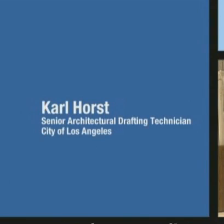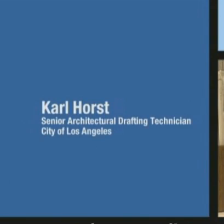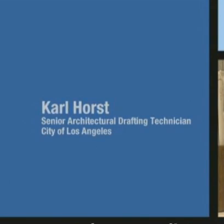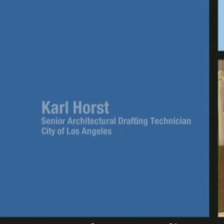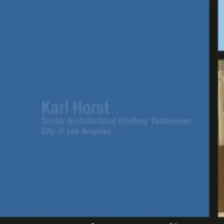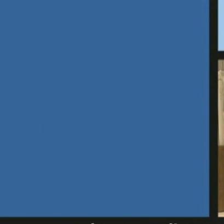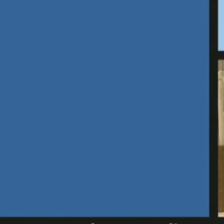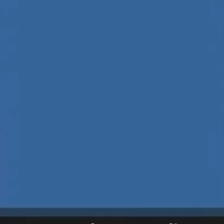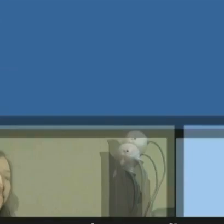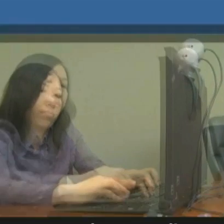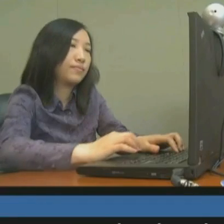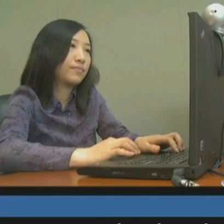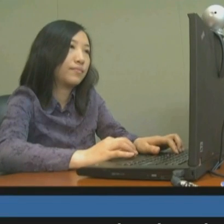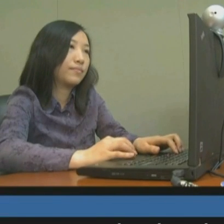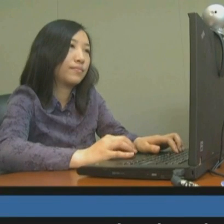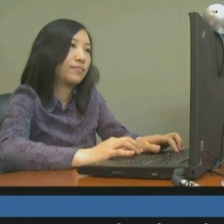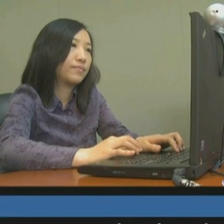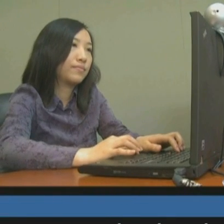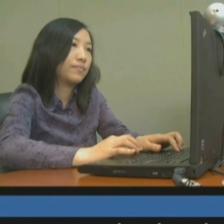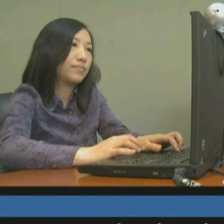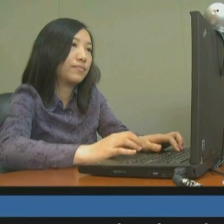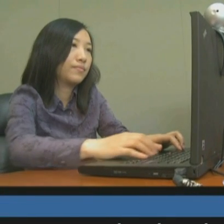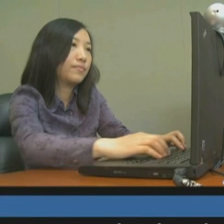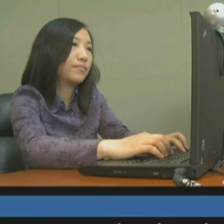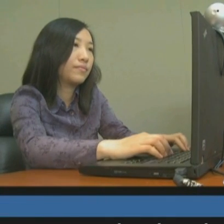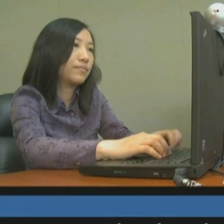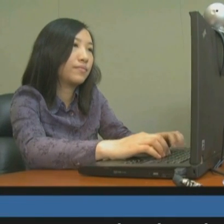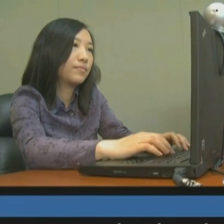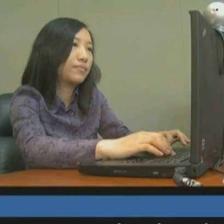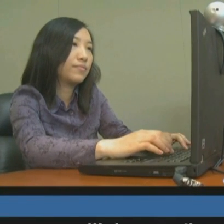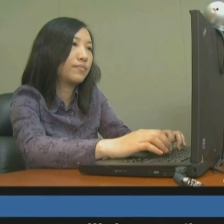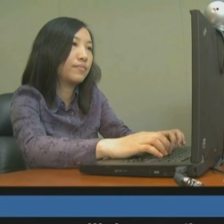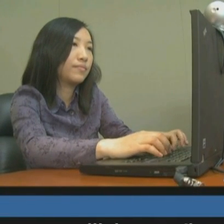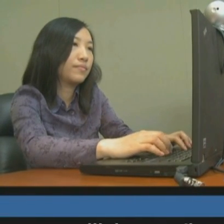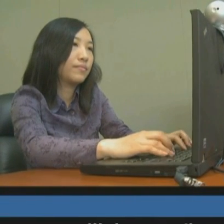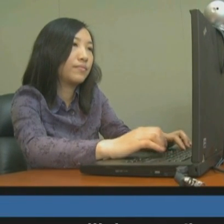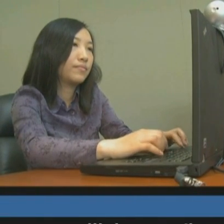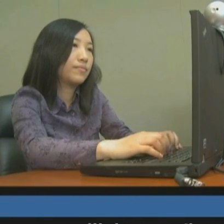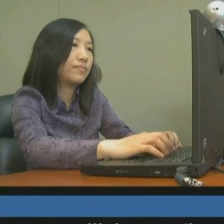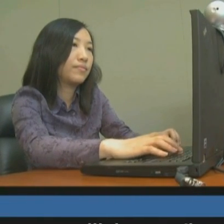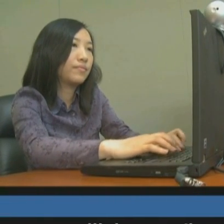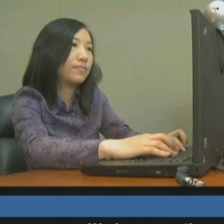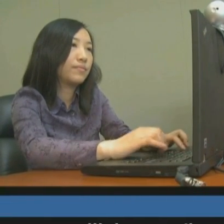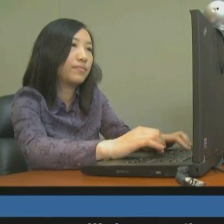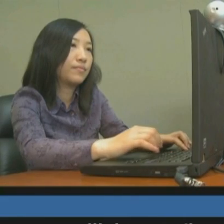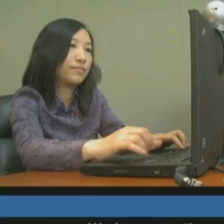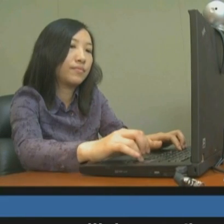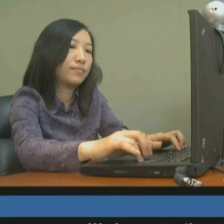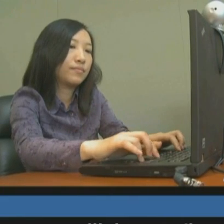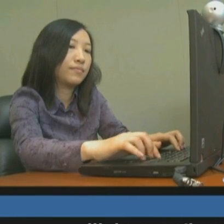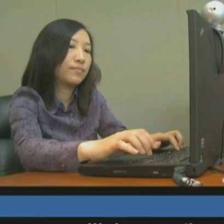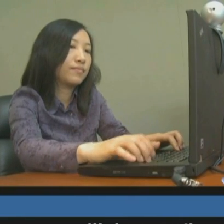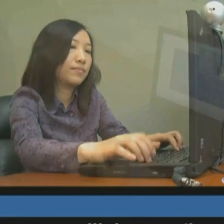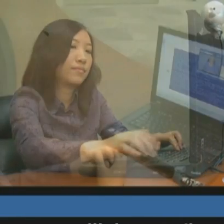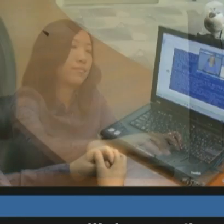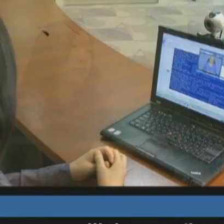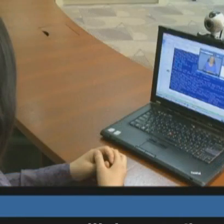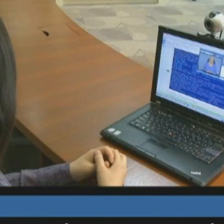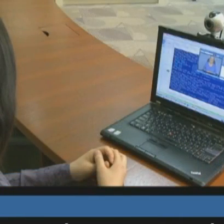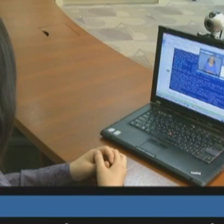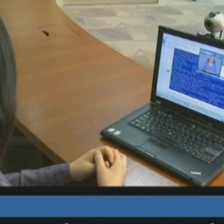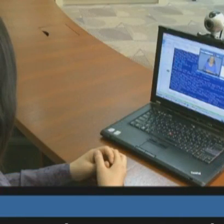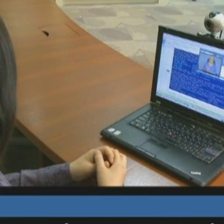communicate verbally with, how do you best go about that? We have meetings that are